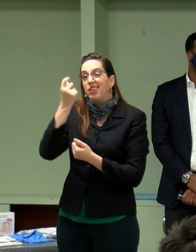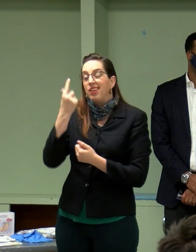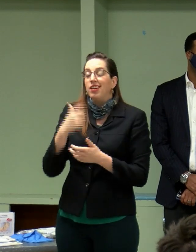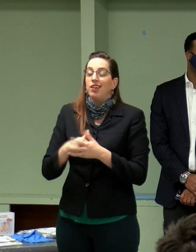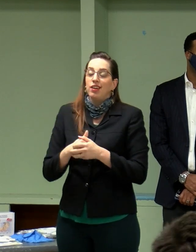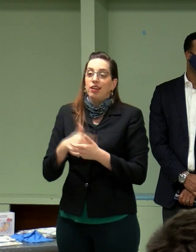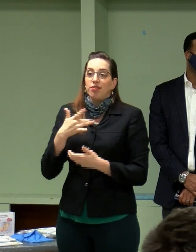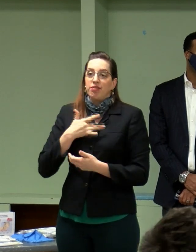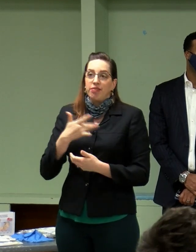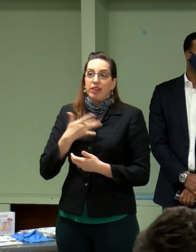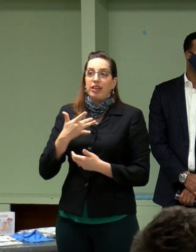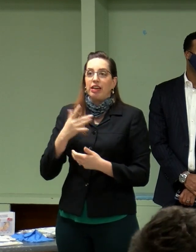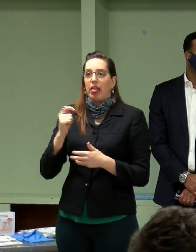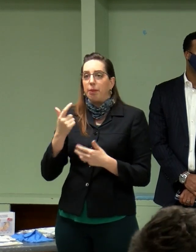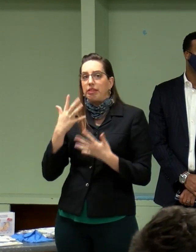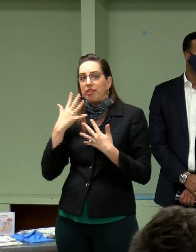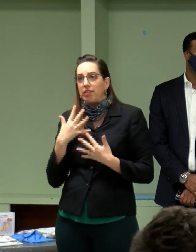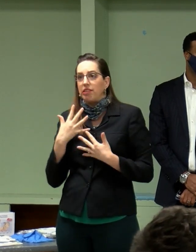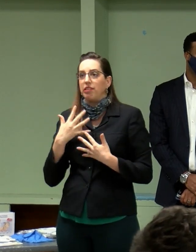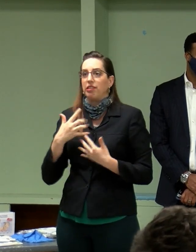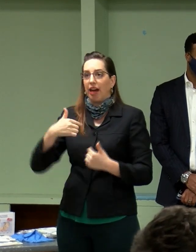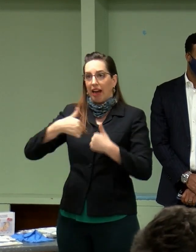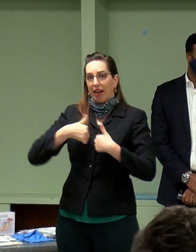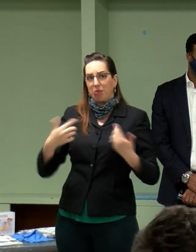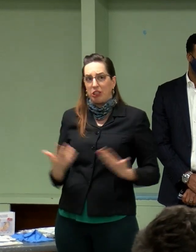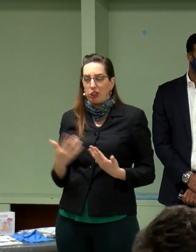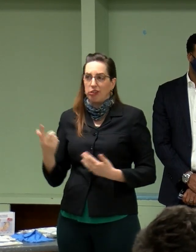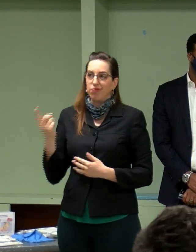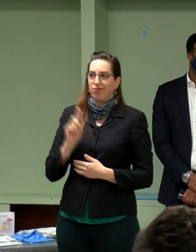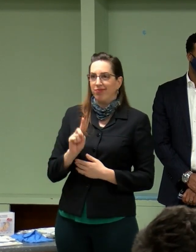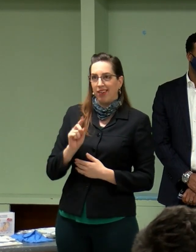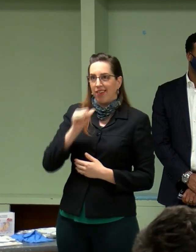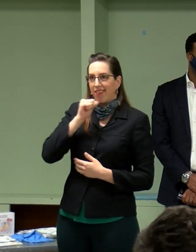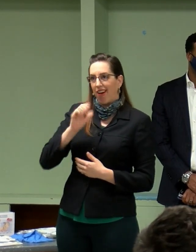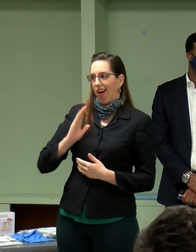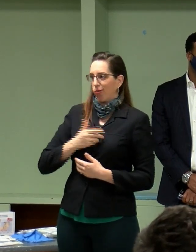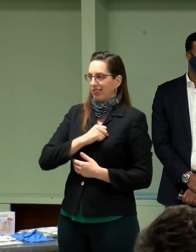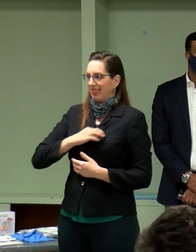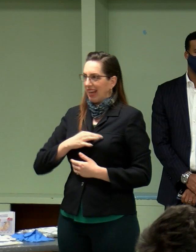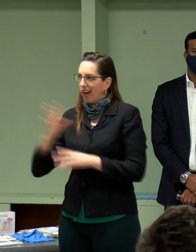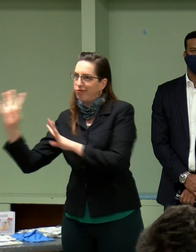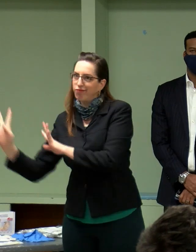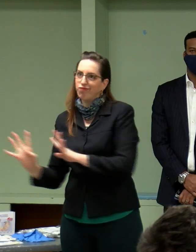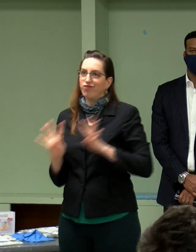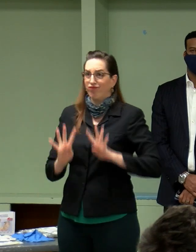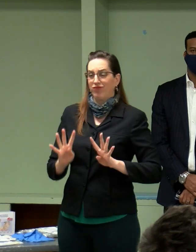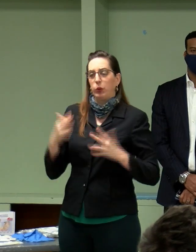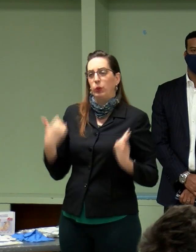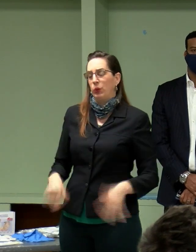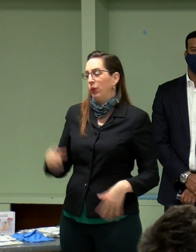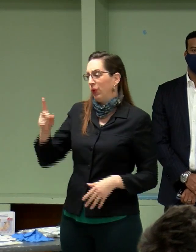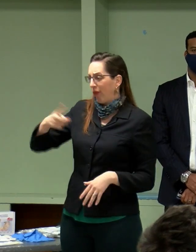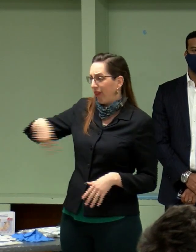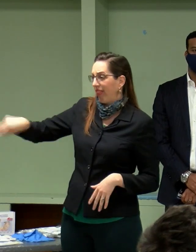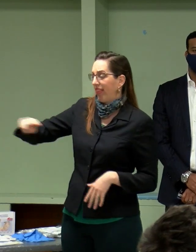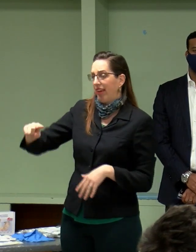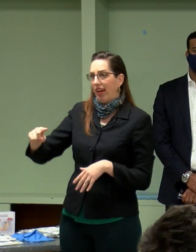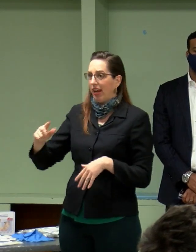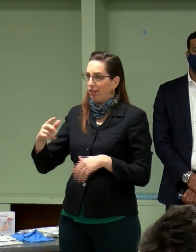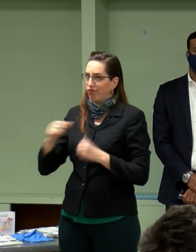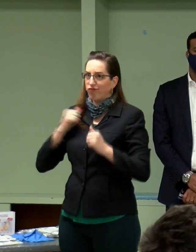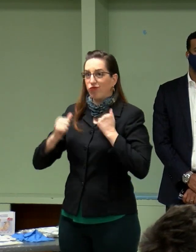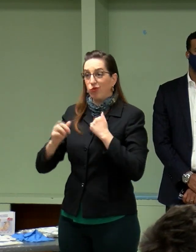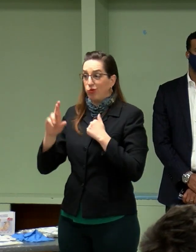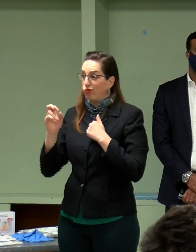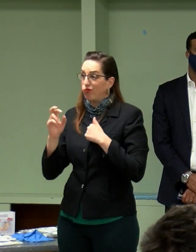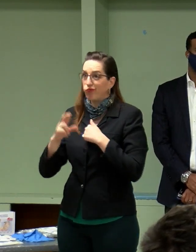bit chagrined that I'm the one that's standing up here rather than our staff. Our staff are the ones that are putting their life on the line